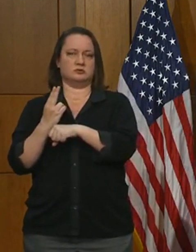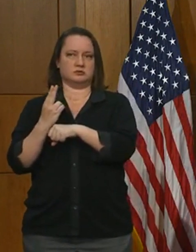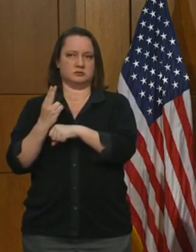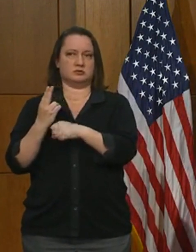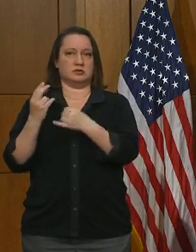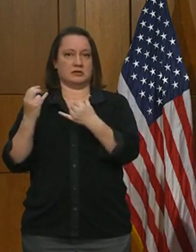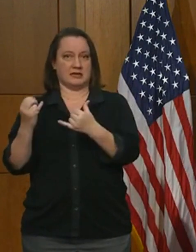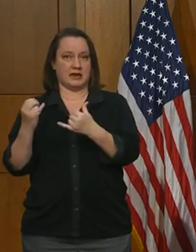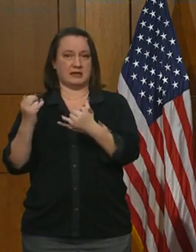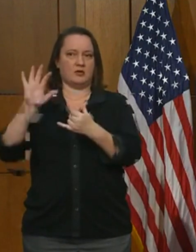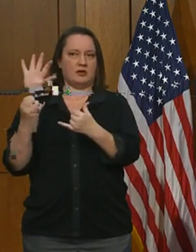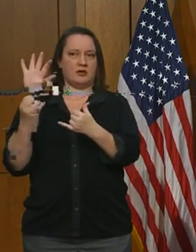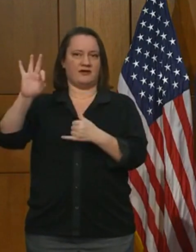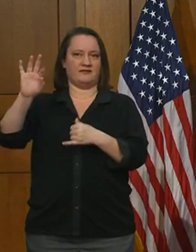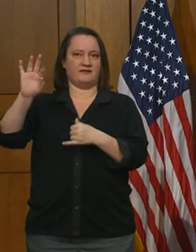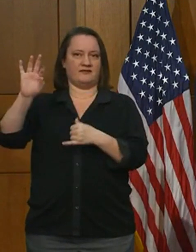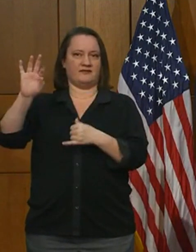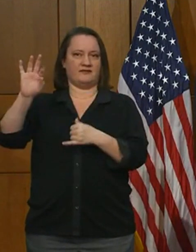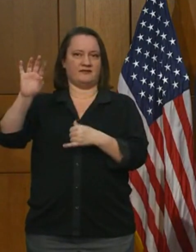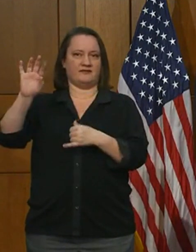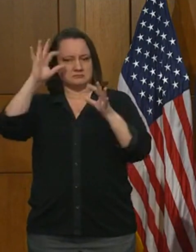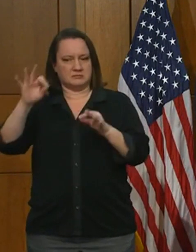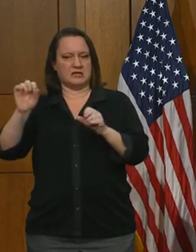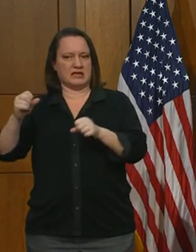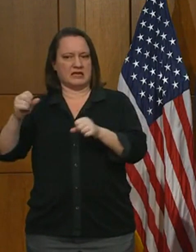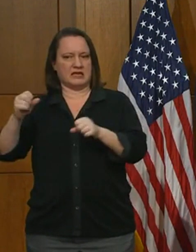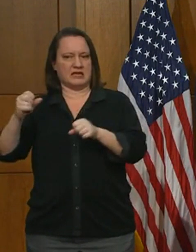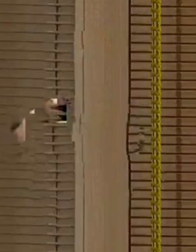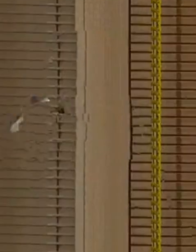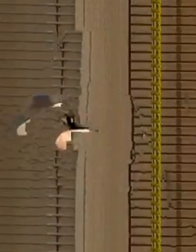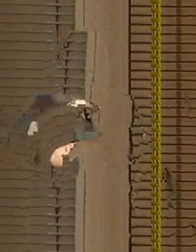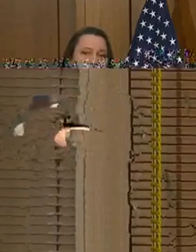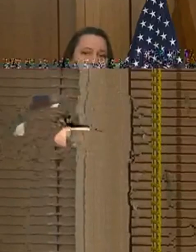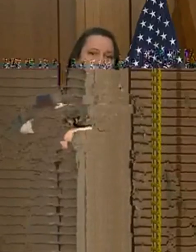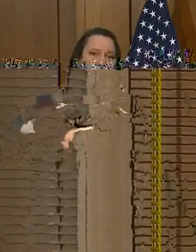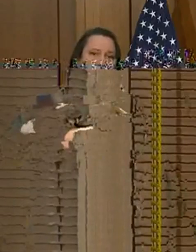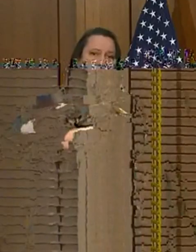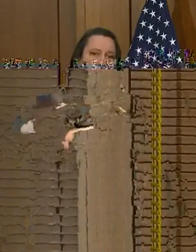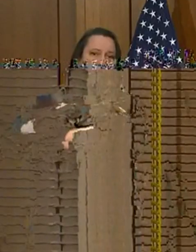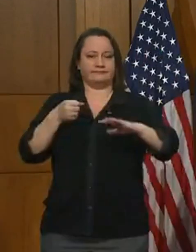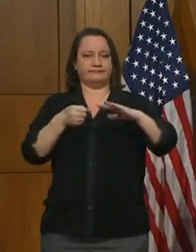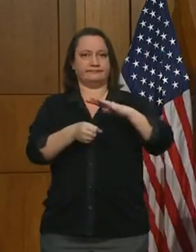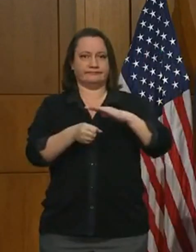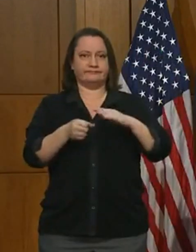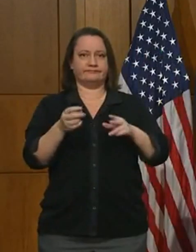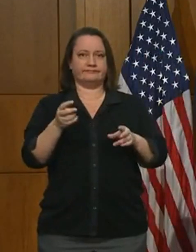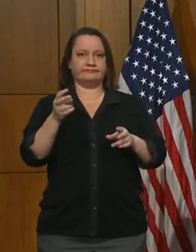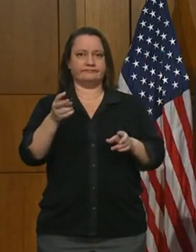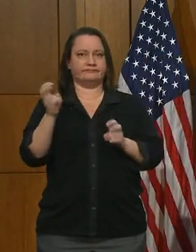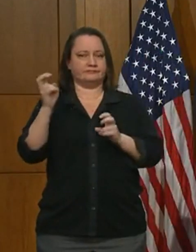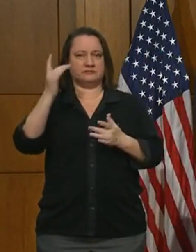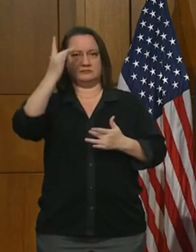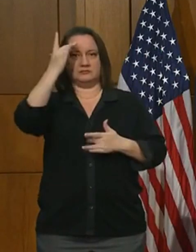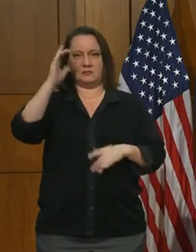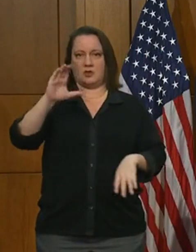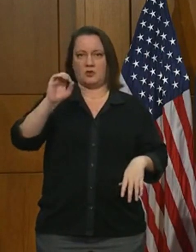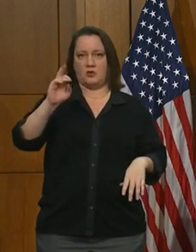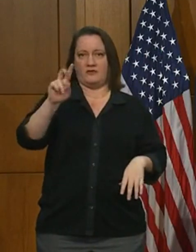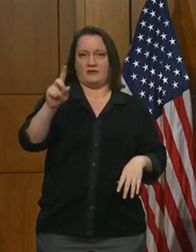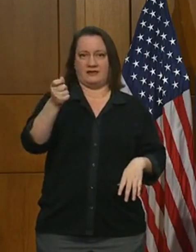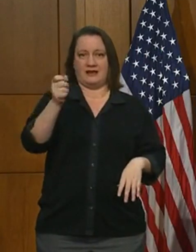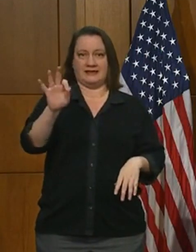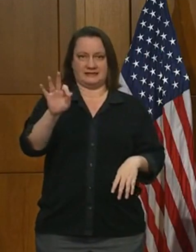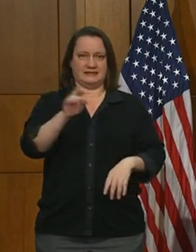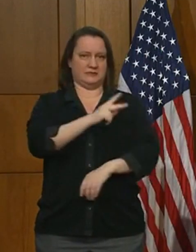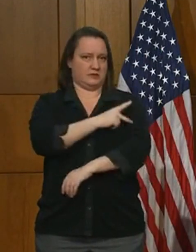designation by the FDA for use in hospitalized COVID-19 patients. The